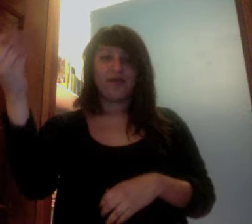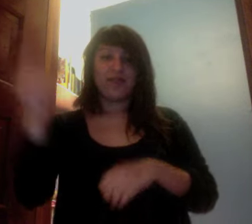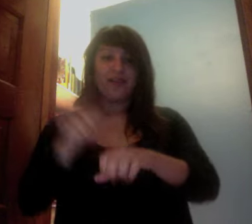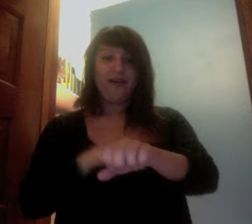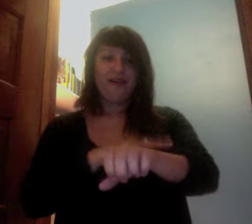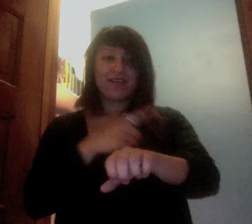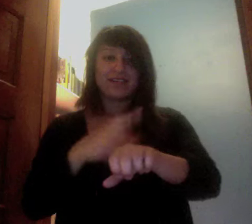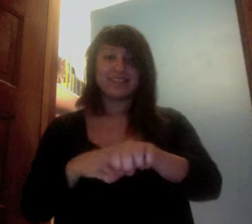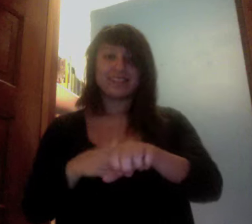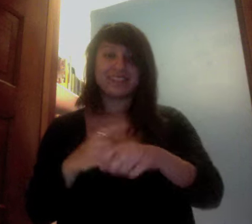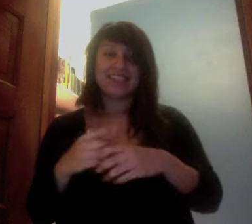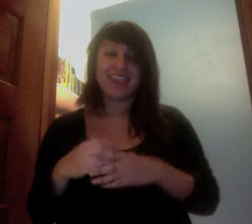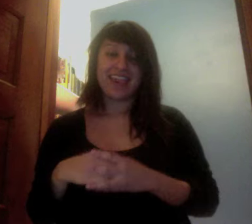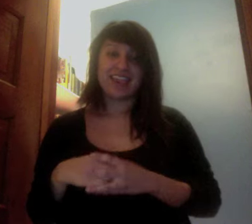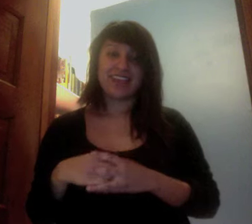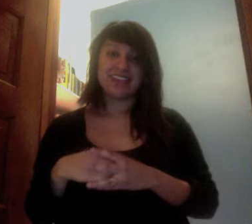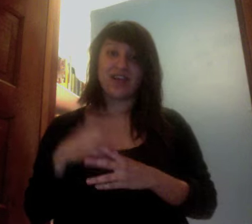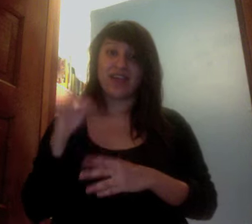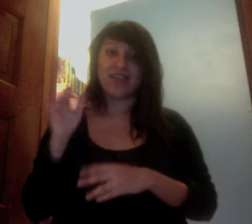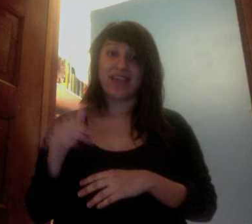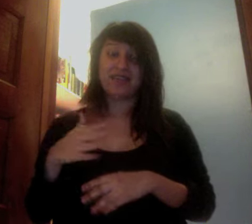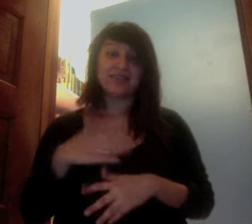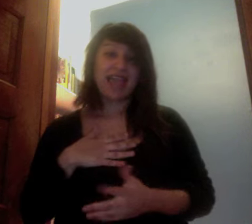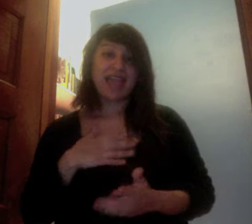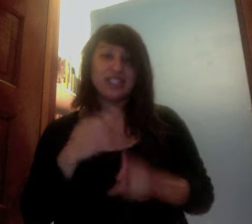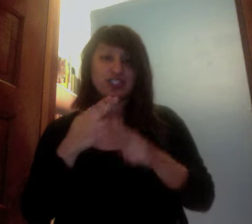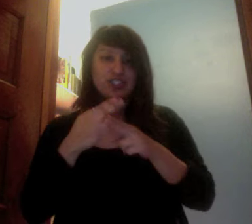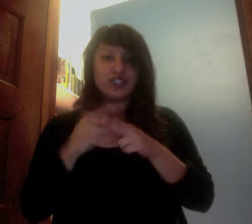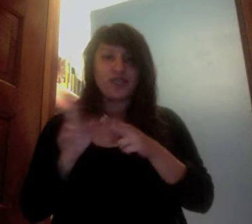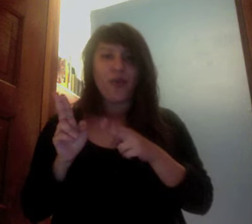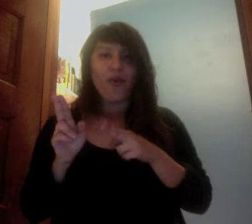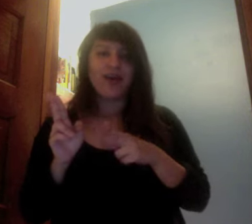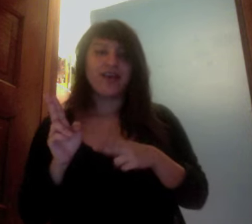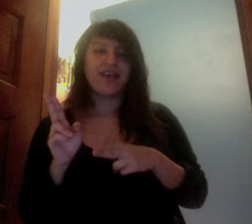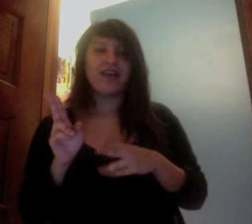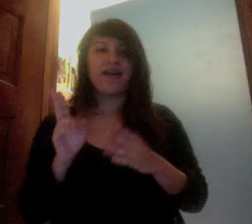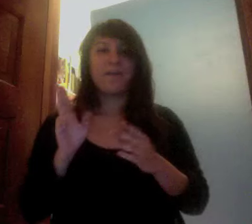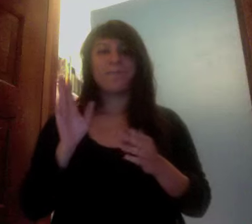very, very short, abbreviated version of my trip to Copenhagen. Thanks a lot.